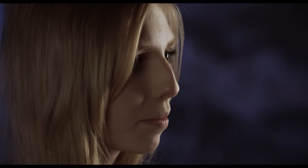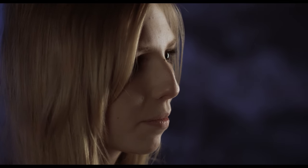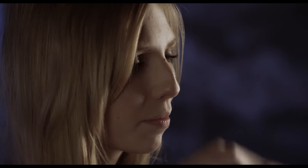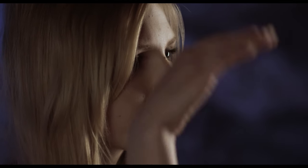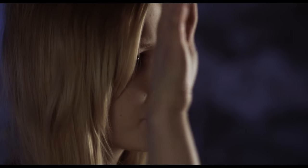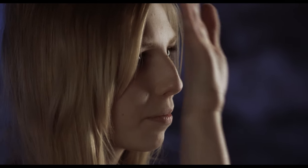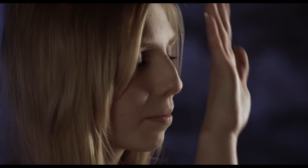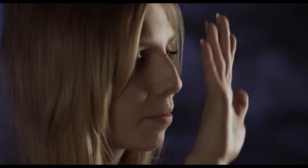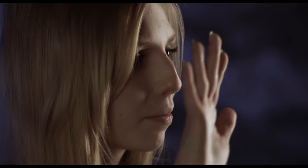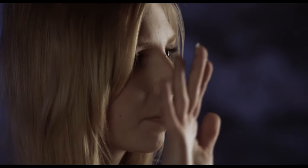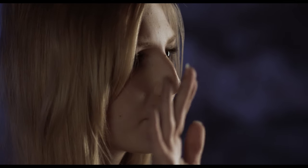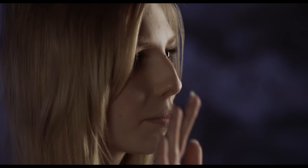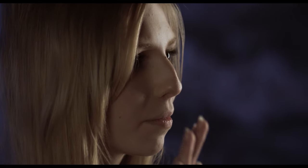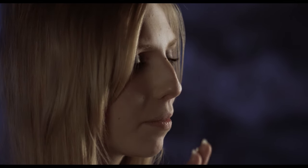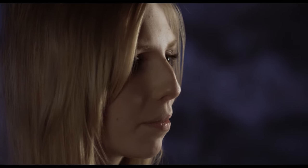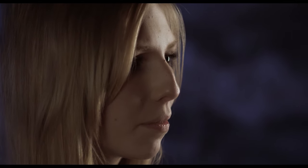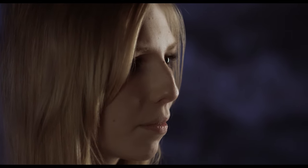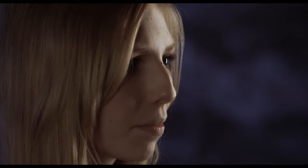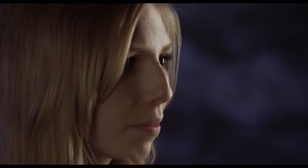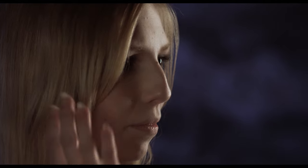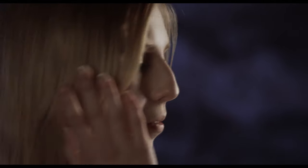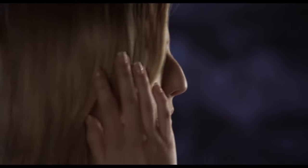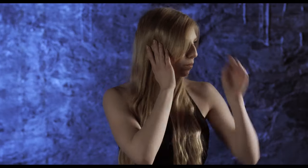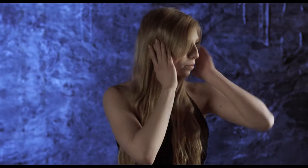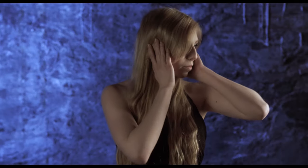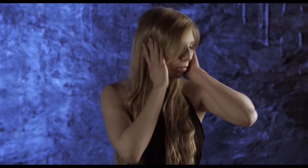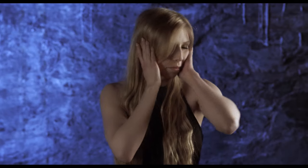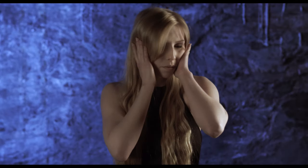But never have you ever looked my way.